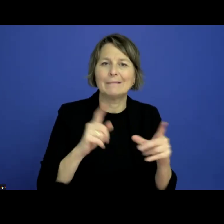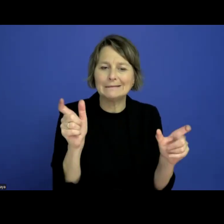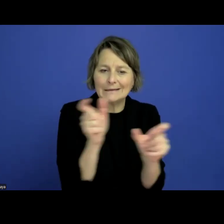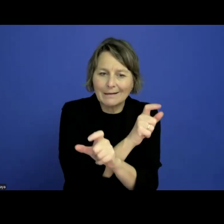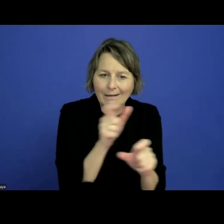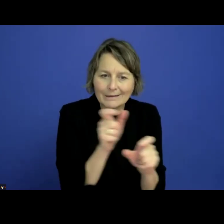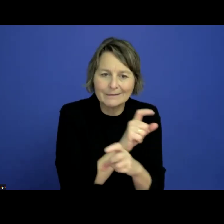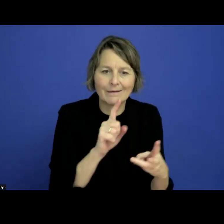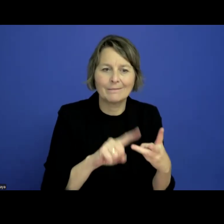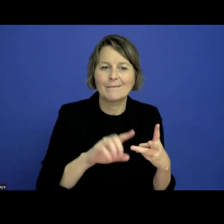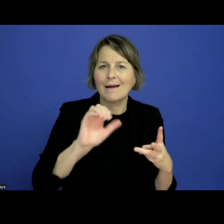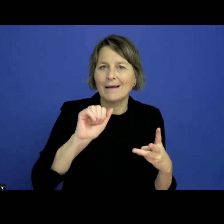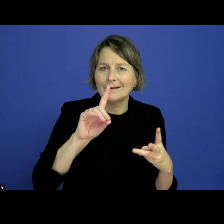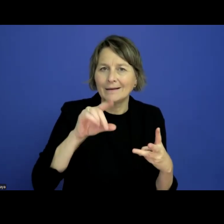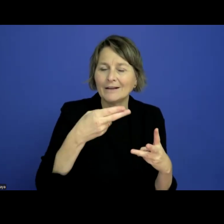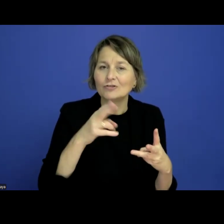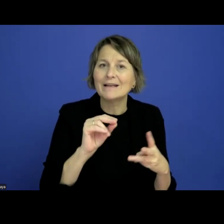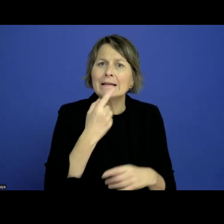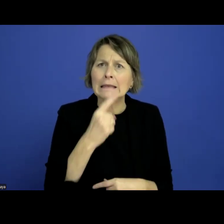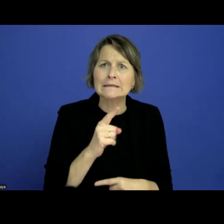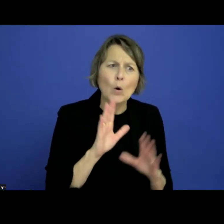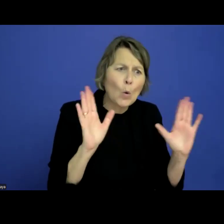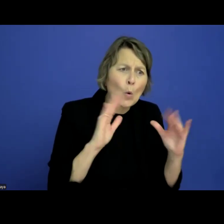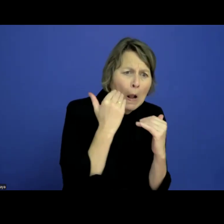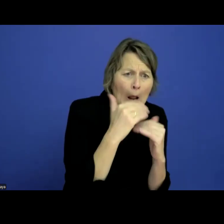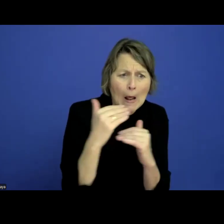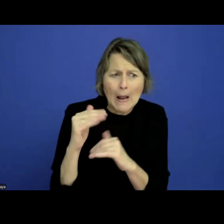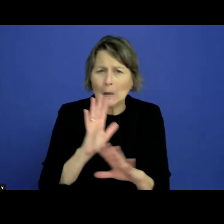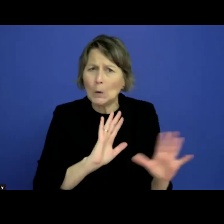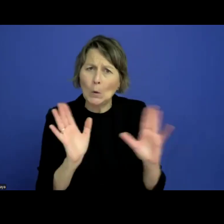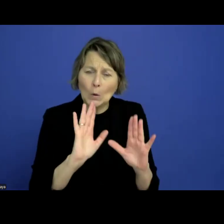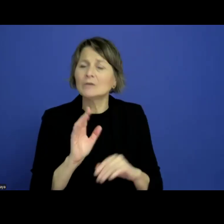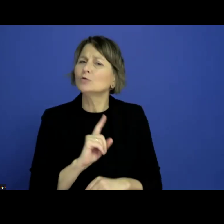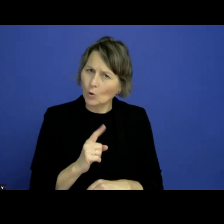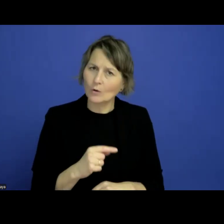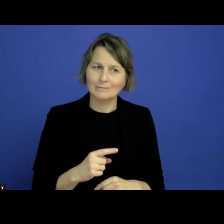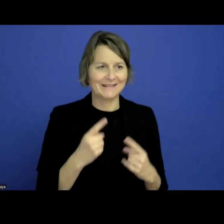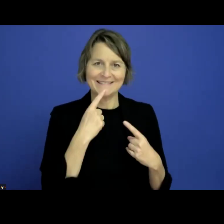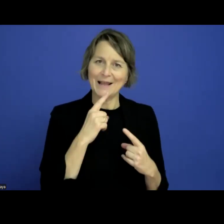not as limitations, but as a unique source of strength.